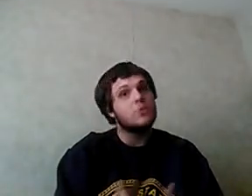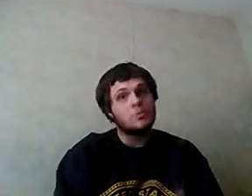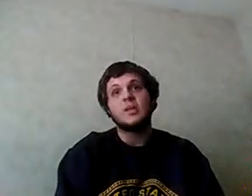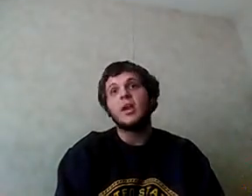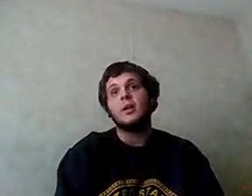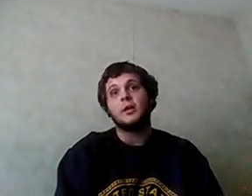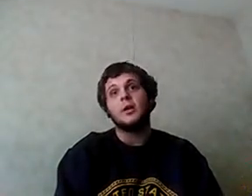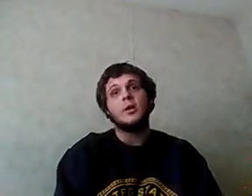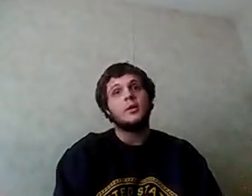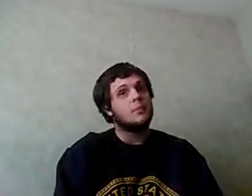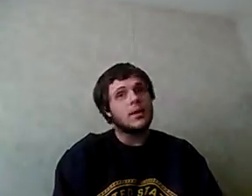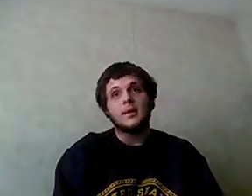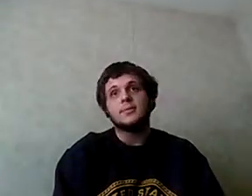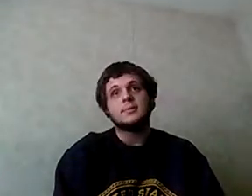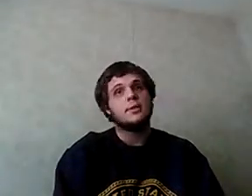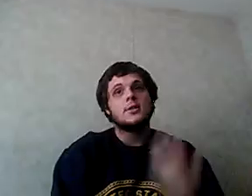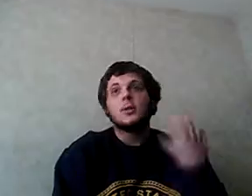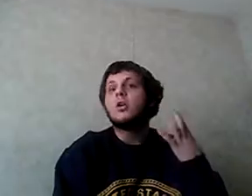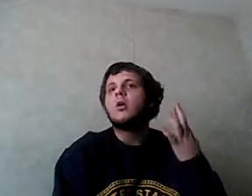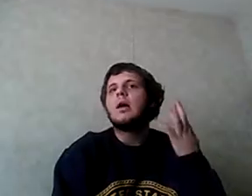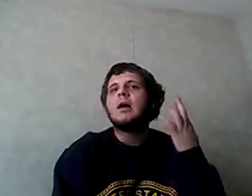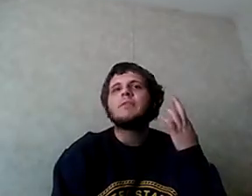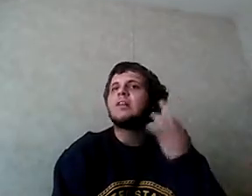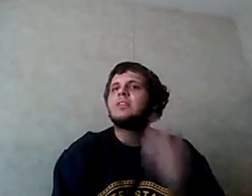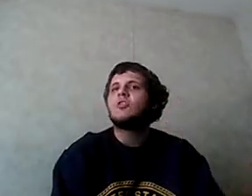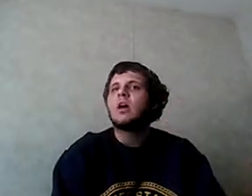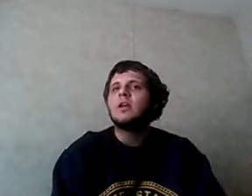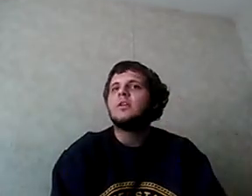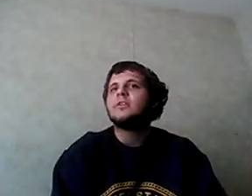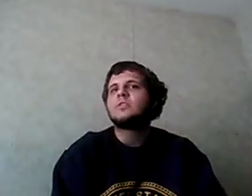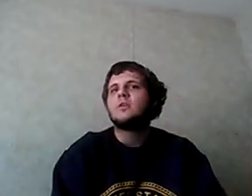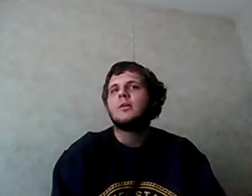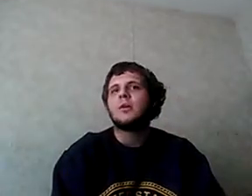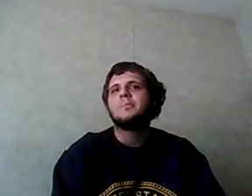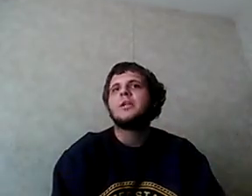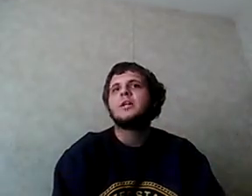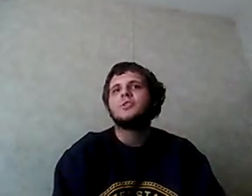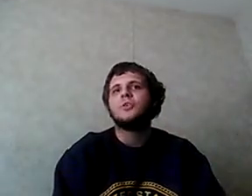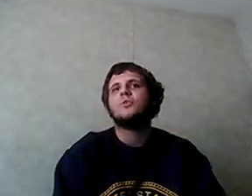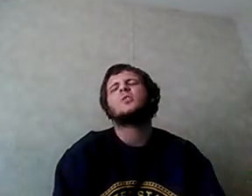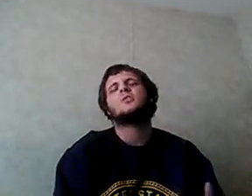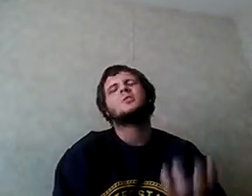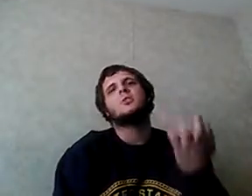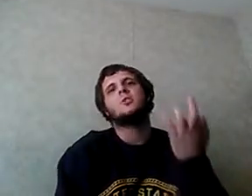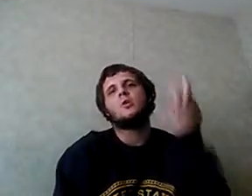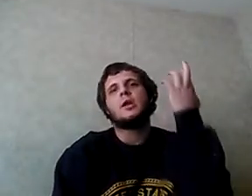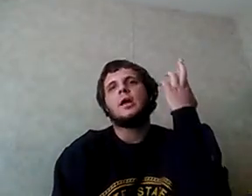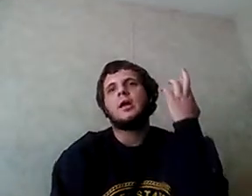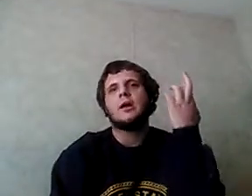to PK in. Because you don't have that tier 90 stuff coming at you. You don't